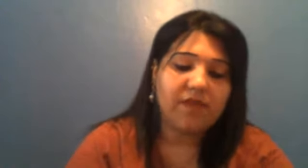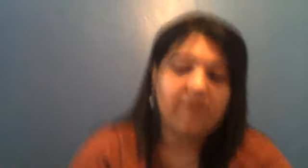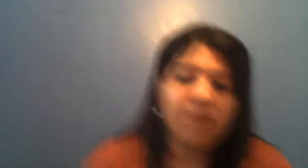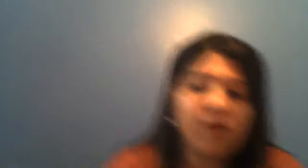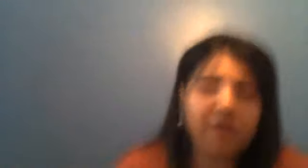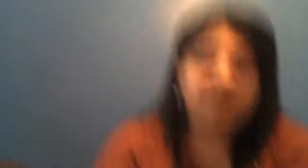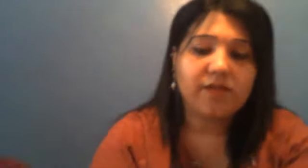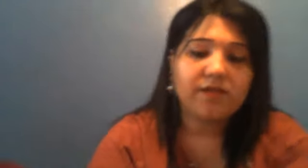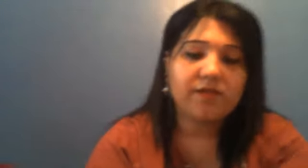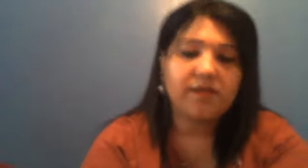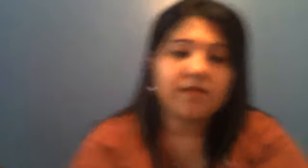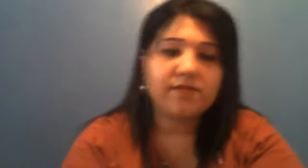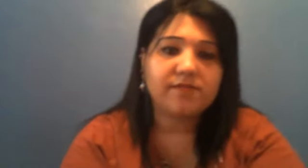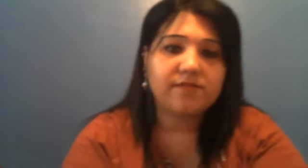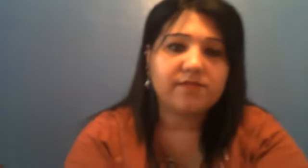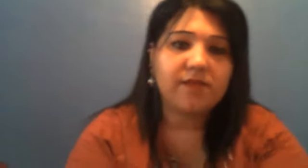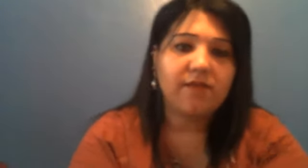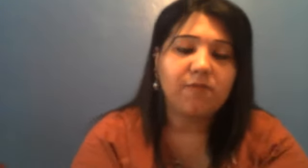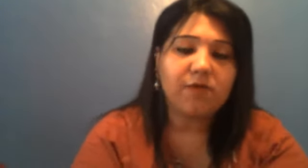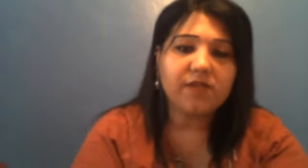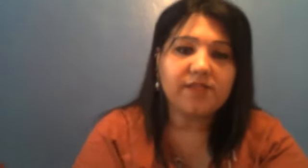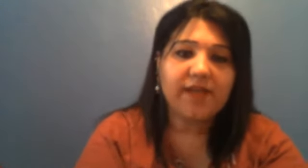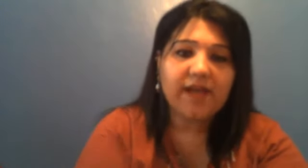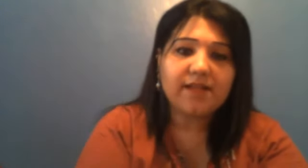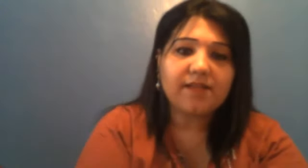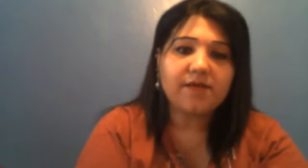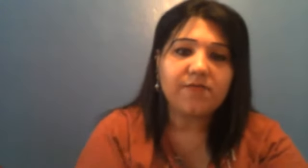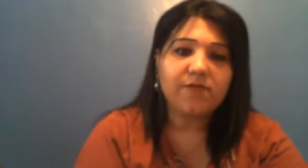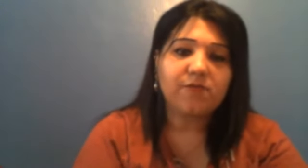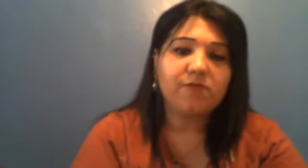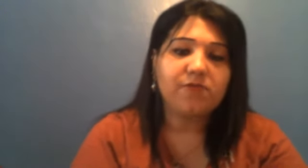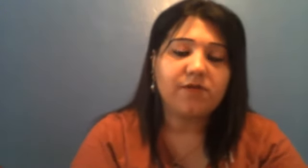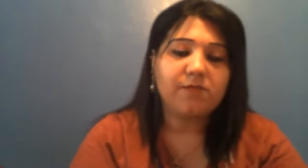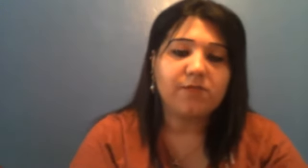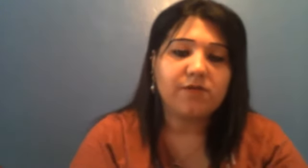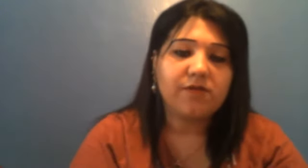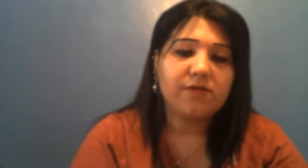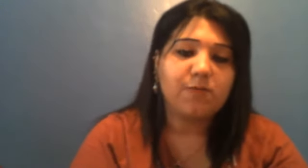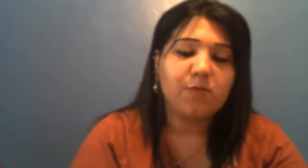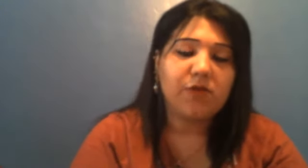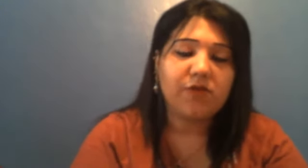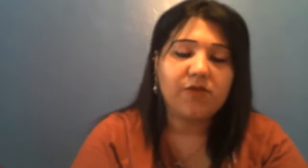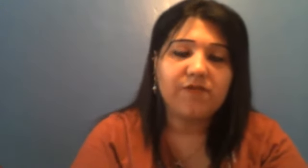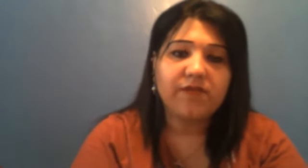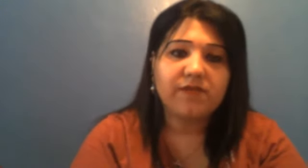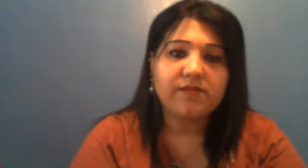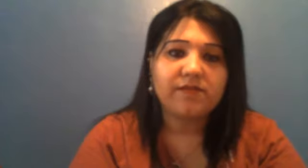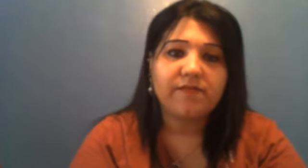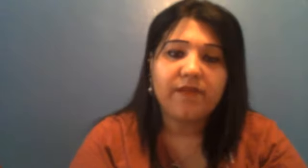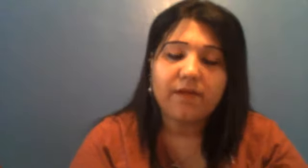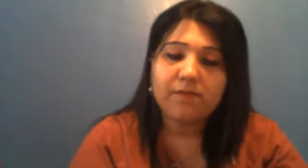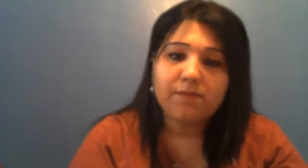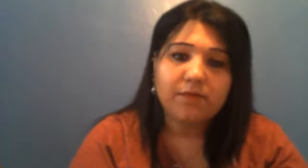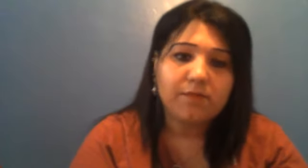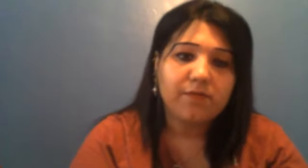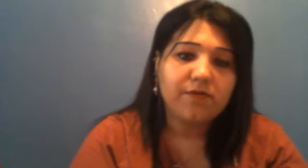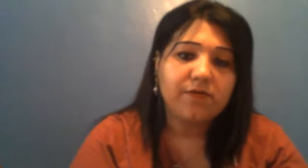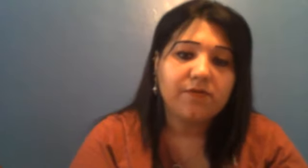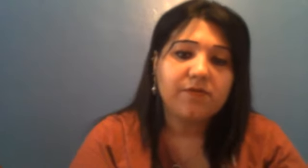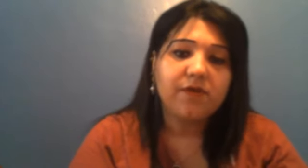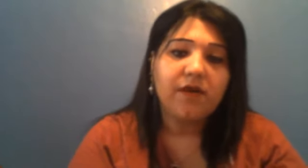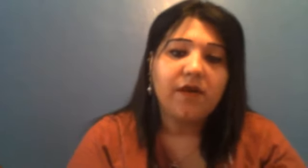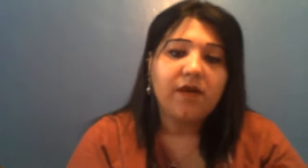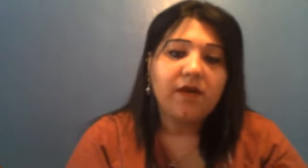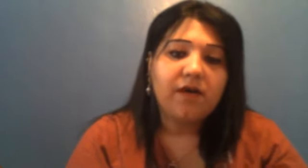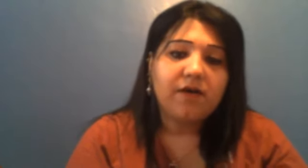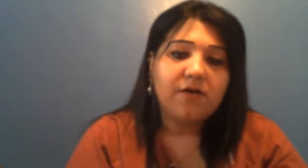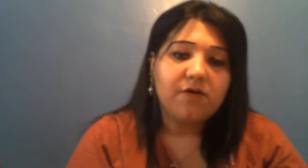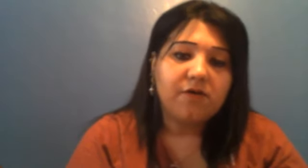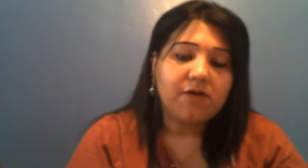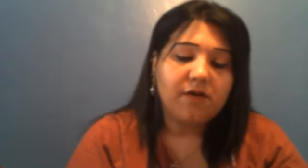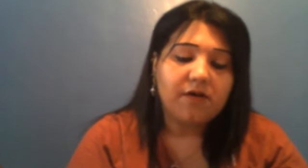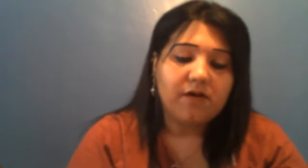if you wanna, like, if you wanna say I love you to someone, whether if it's family members, or, uh,